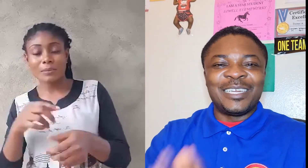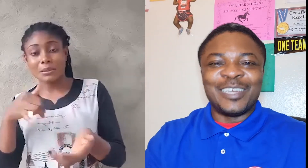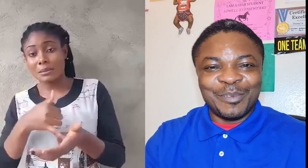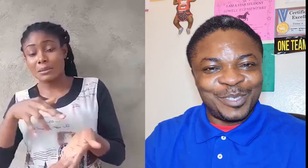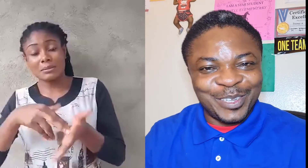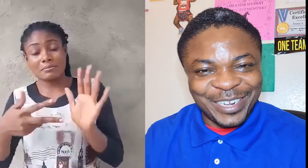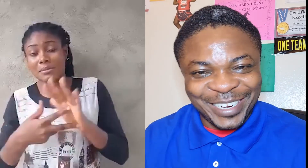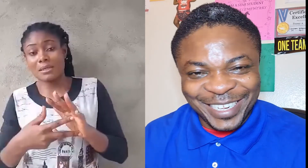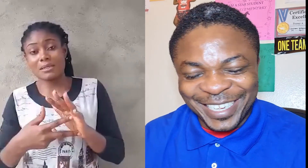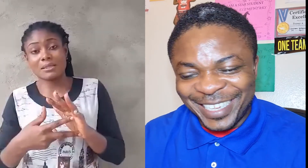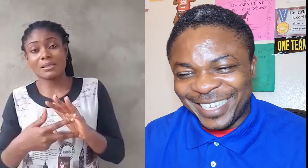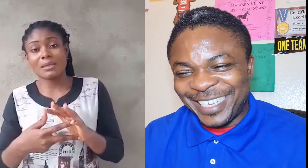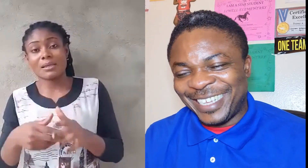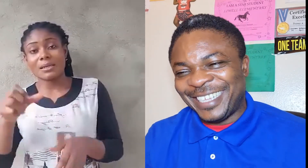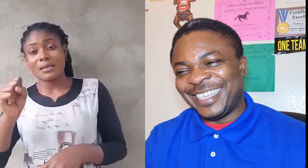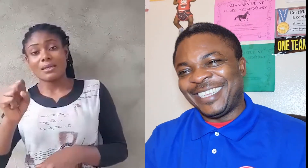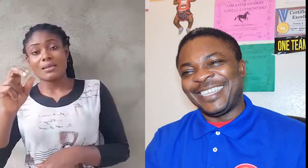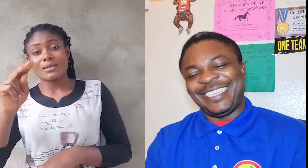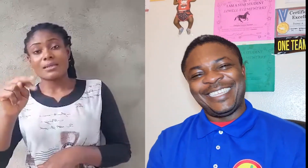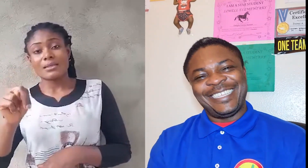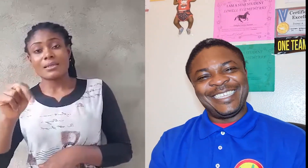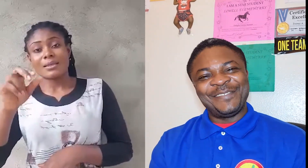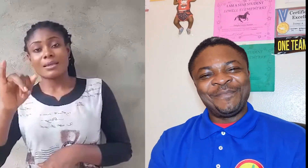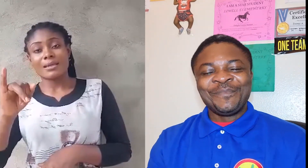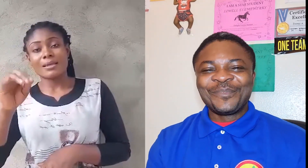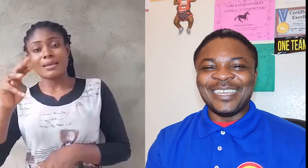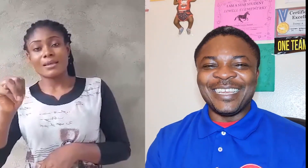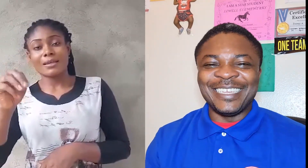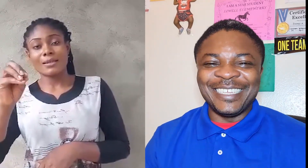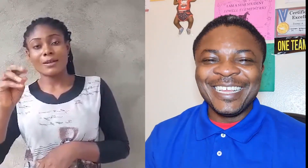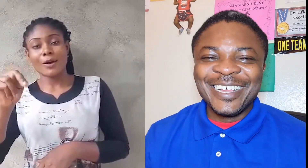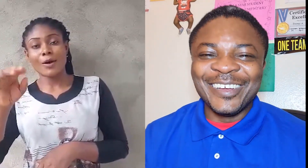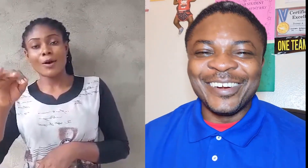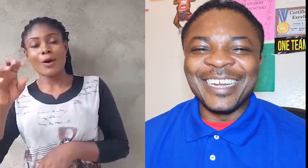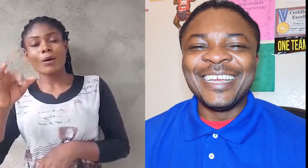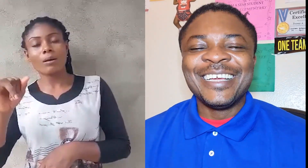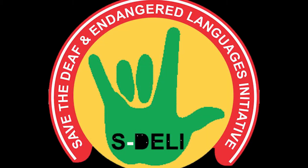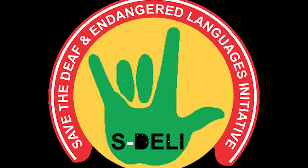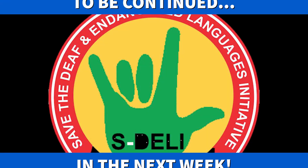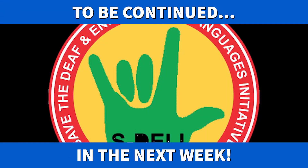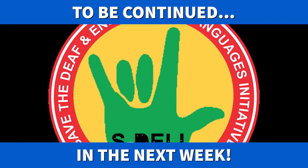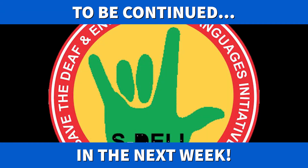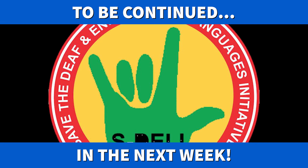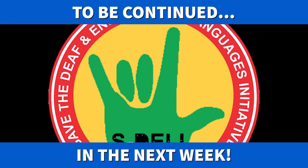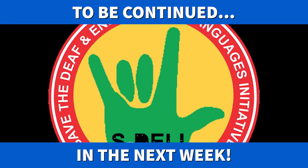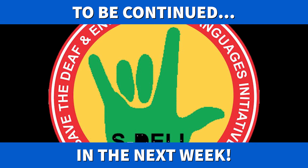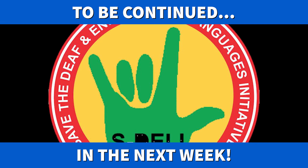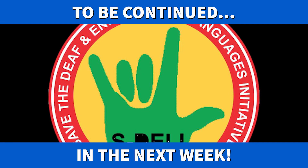synonyms to her. All right.